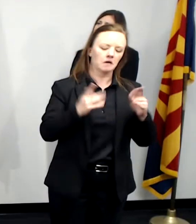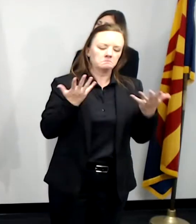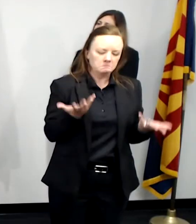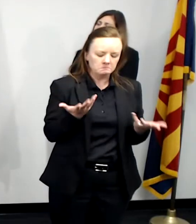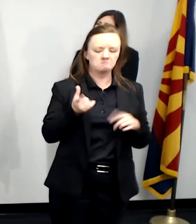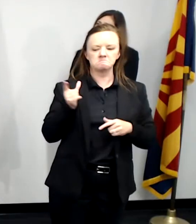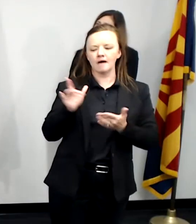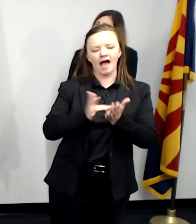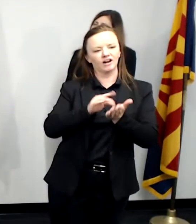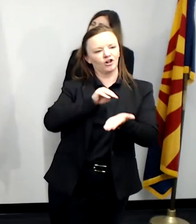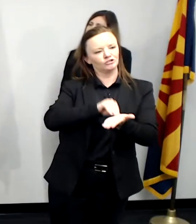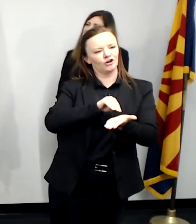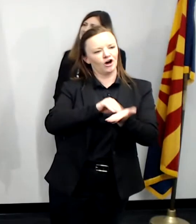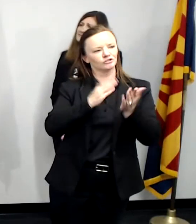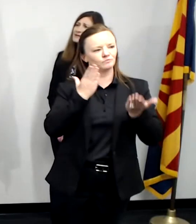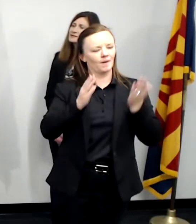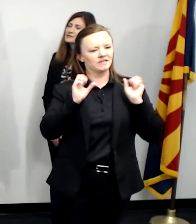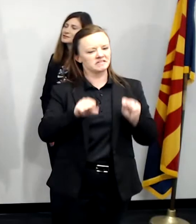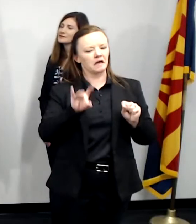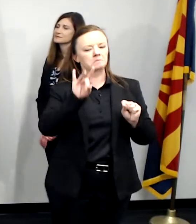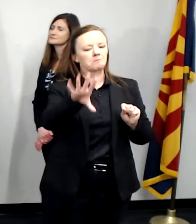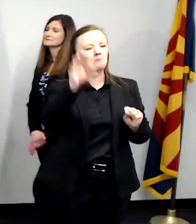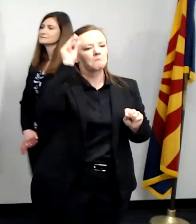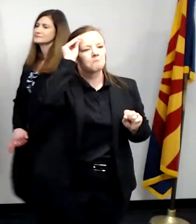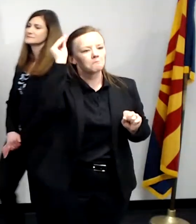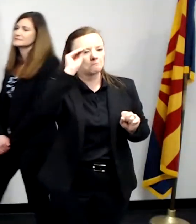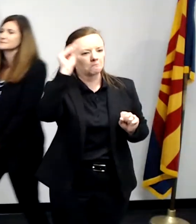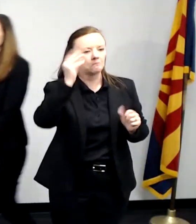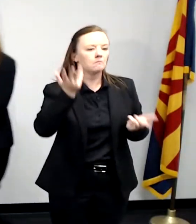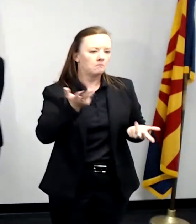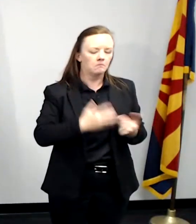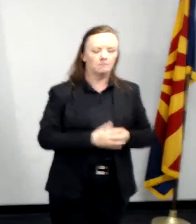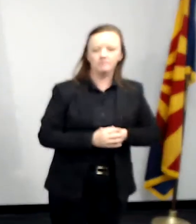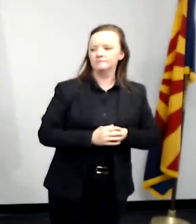as a medical doctor, you could probably opine on that a little bit.